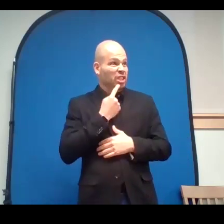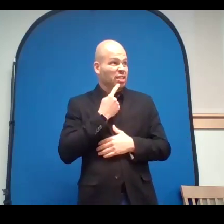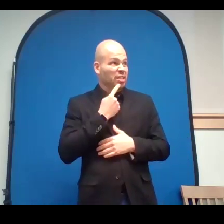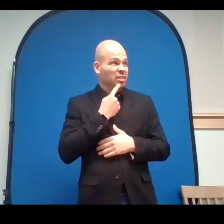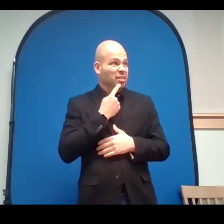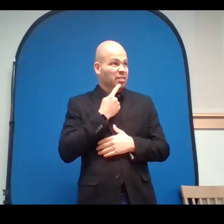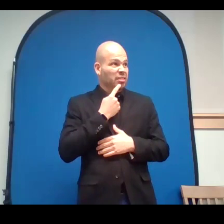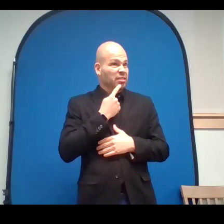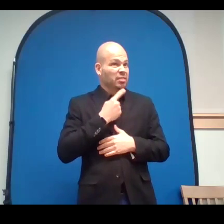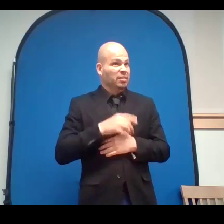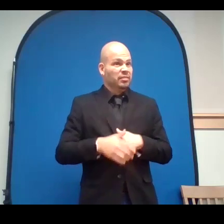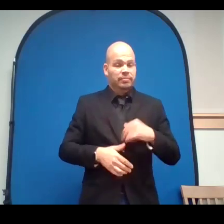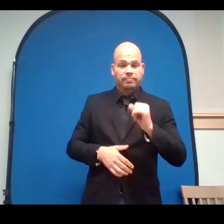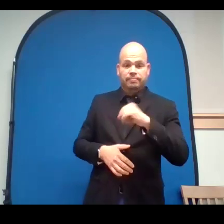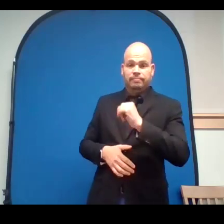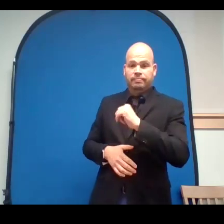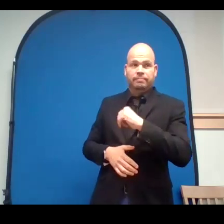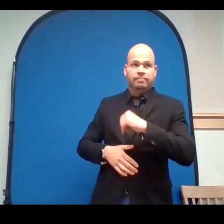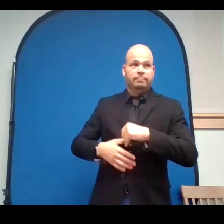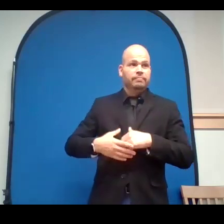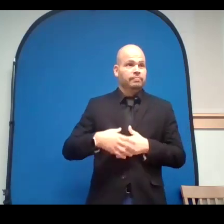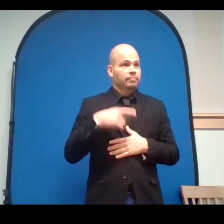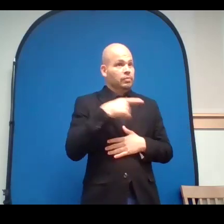That you're soldiers were at risk of harm